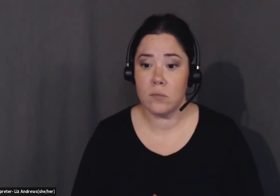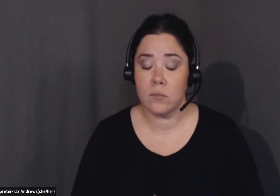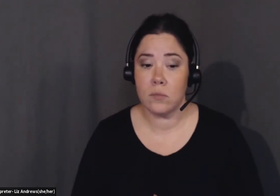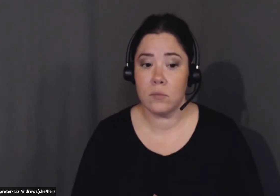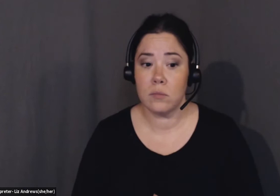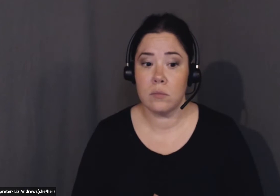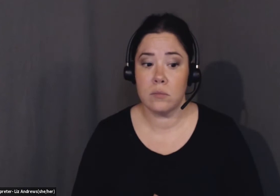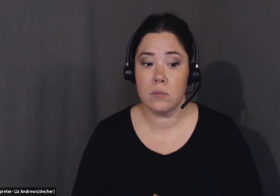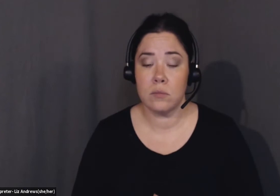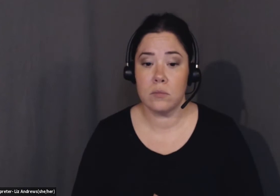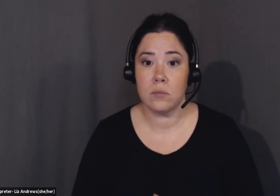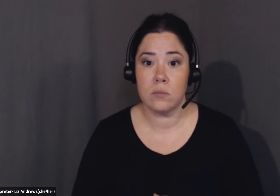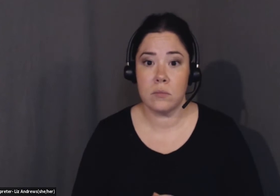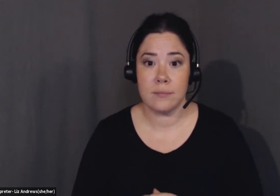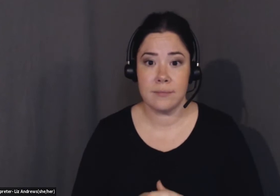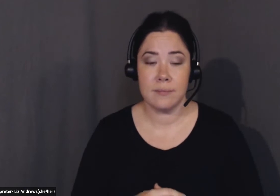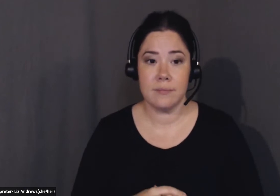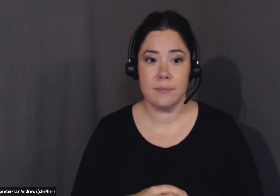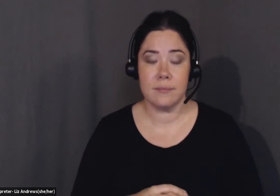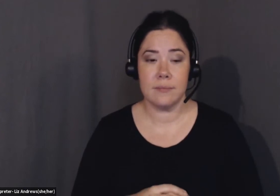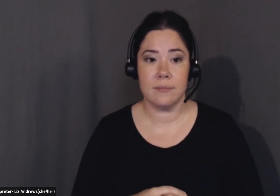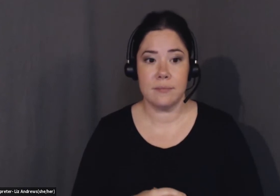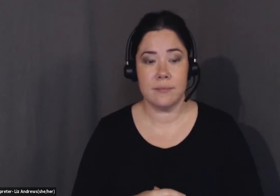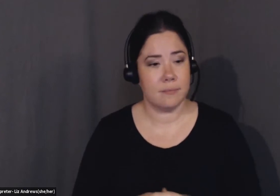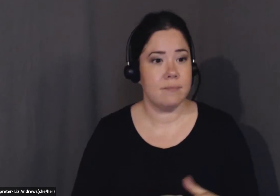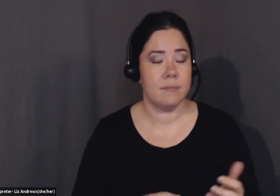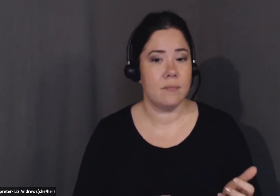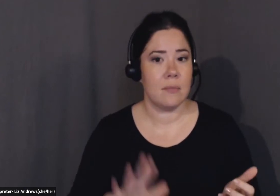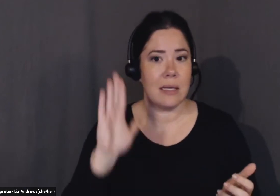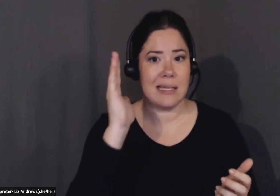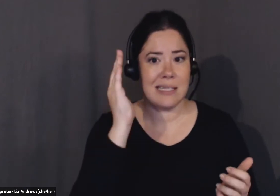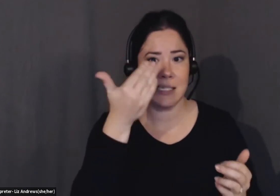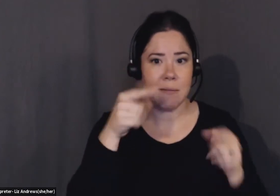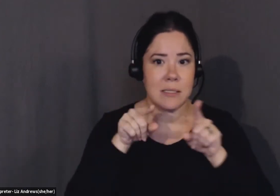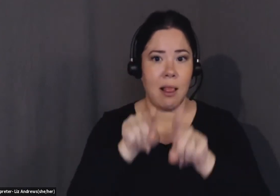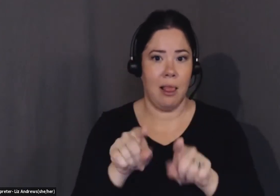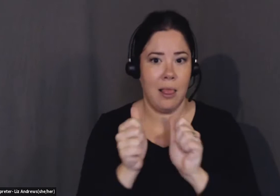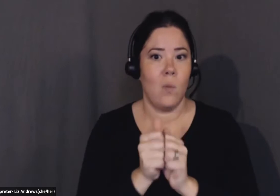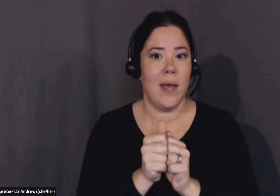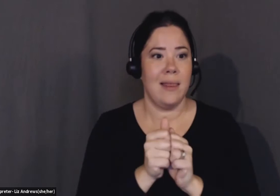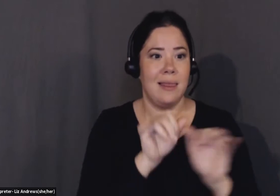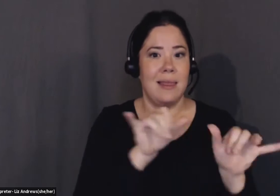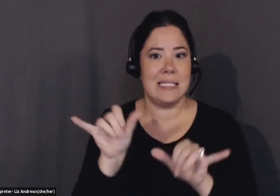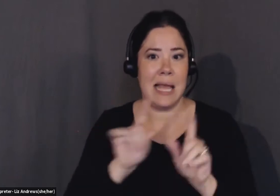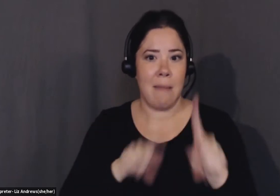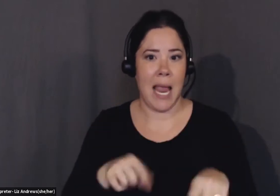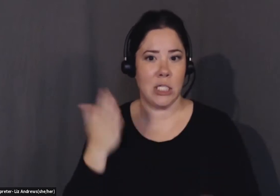Seems kind of like a congruent with the answers we got on the Yeah. last question, yes?